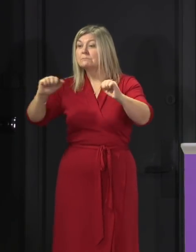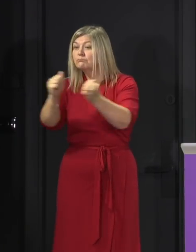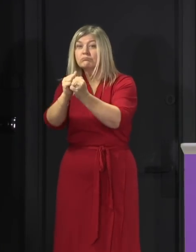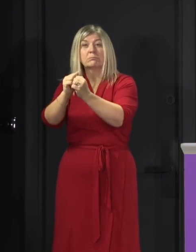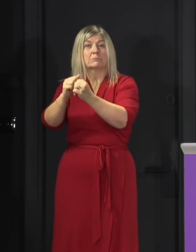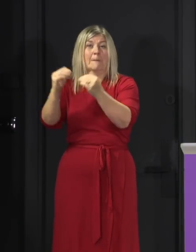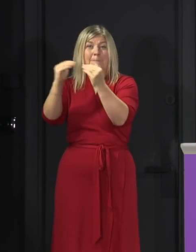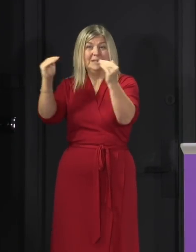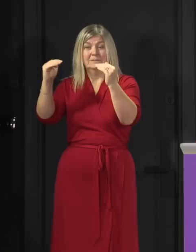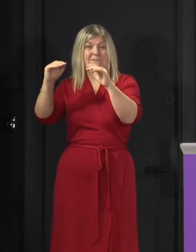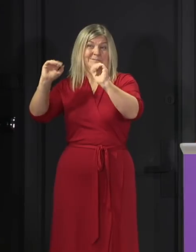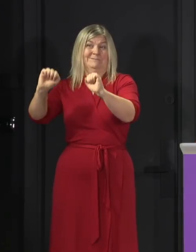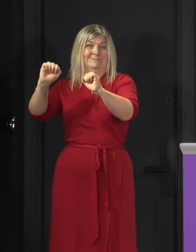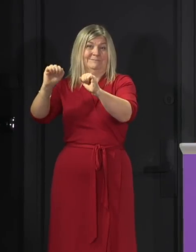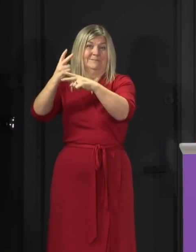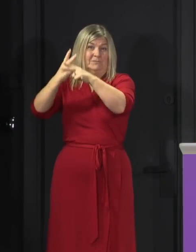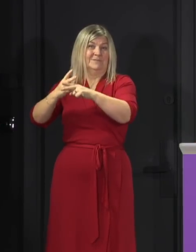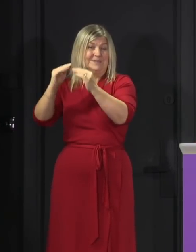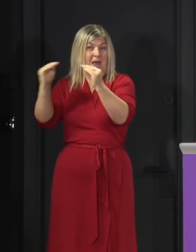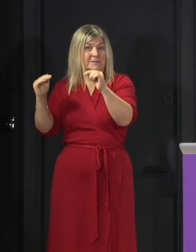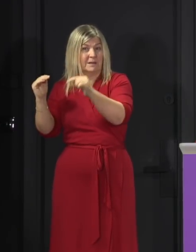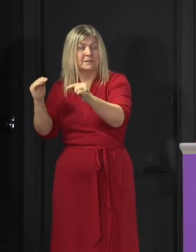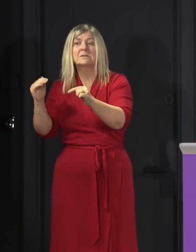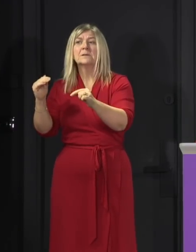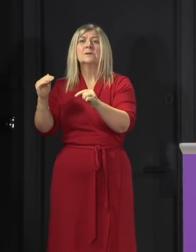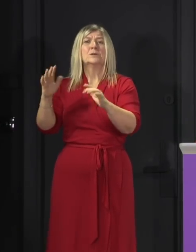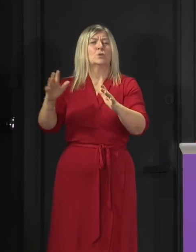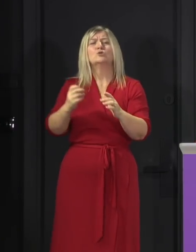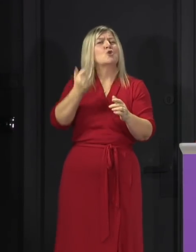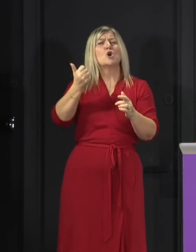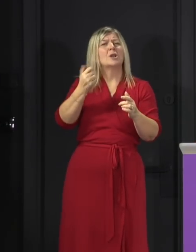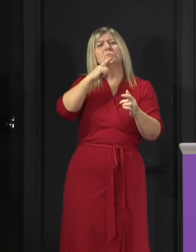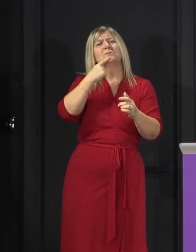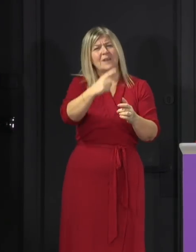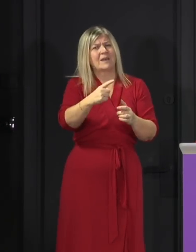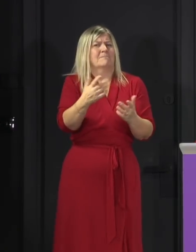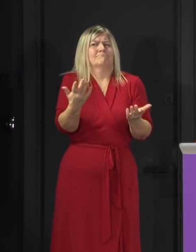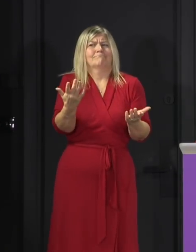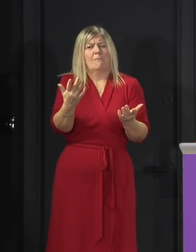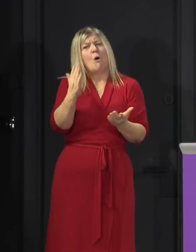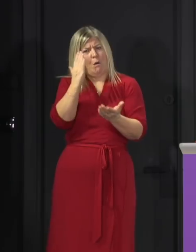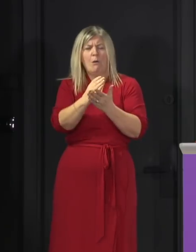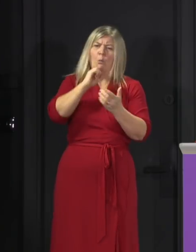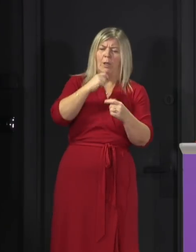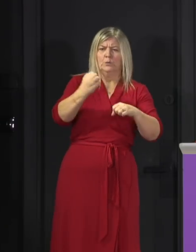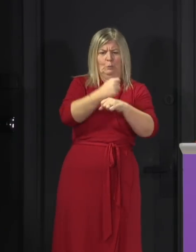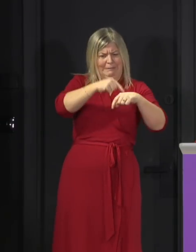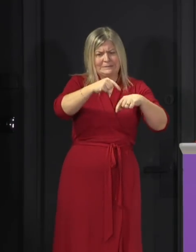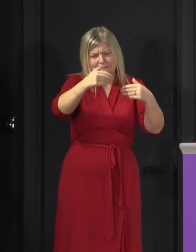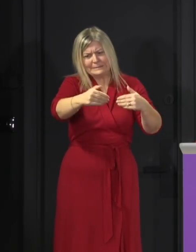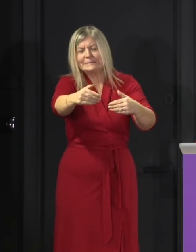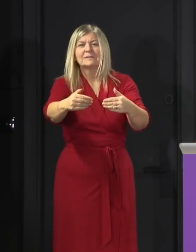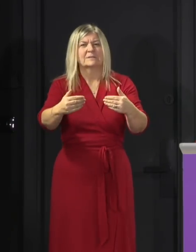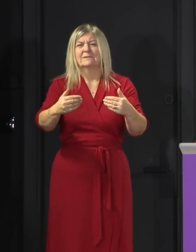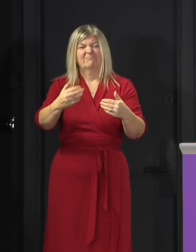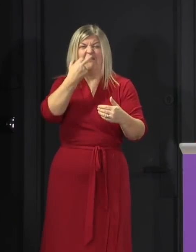the supplies that we're expecting coming through. So it would be premature to do that right now, and it would be giving people, I think, false